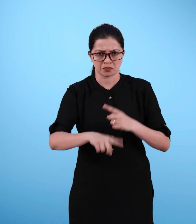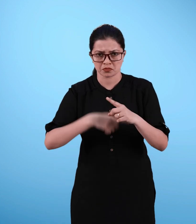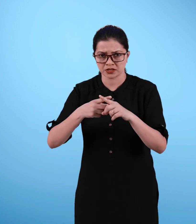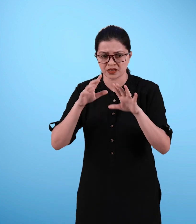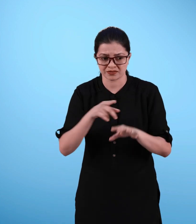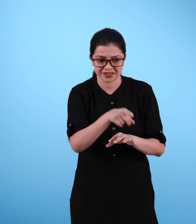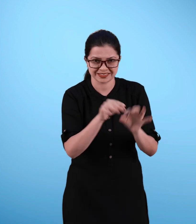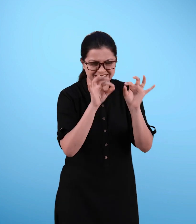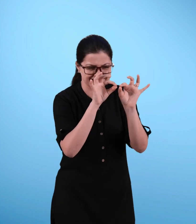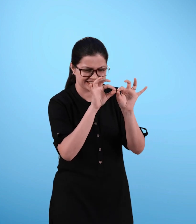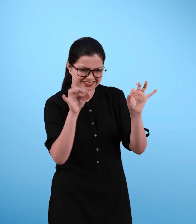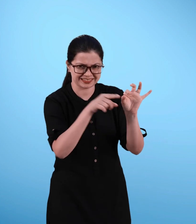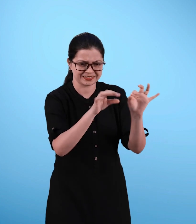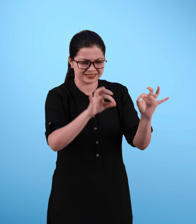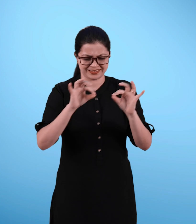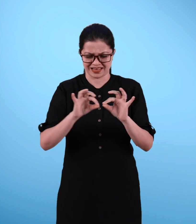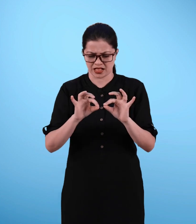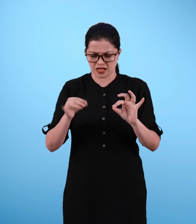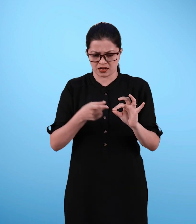Where do these fibers come from?